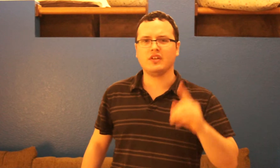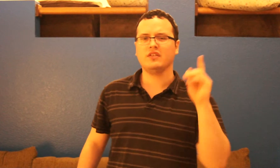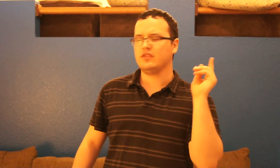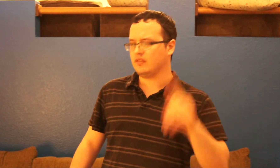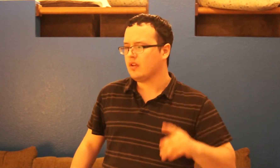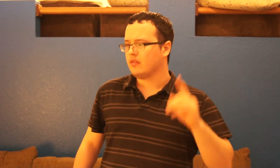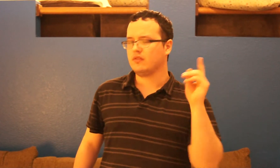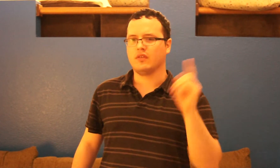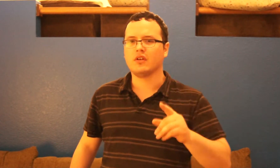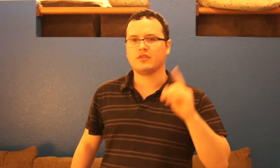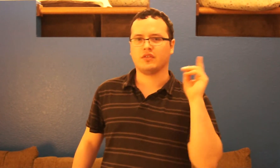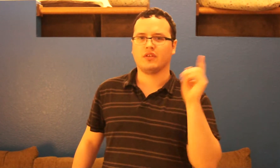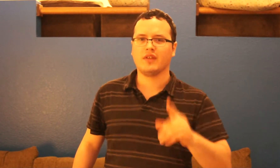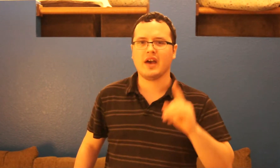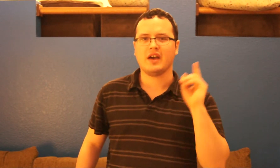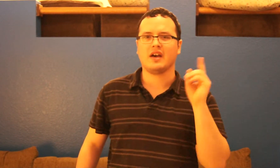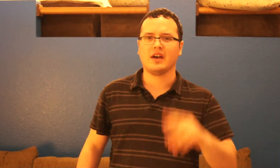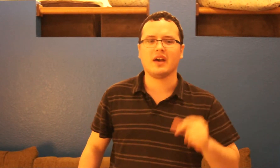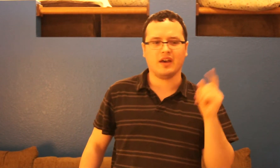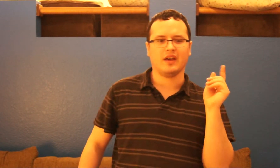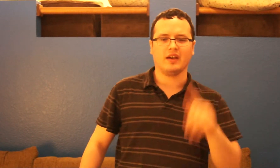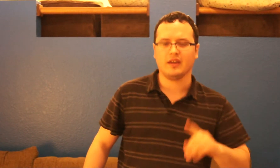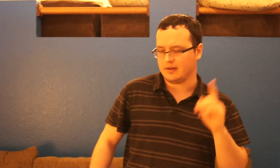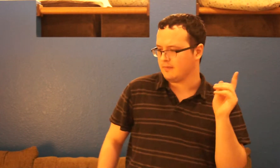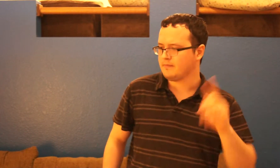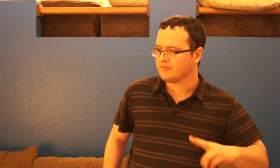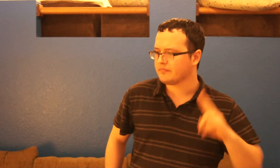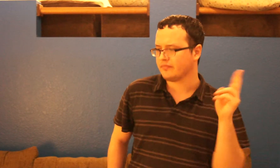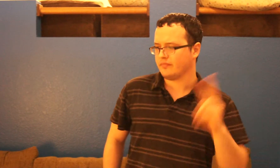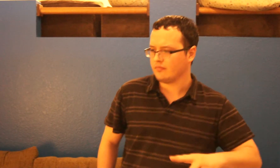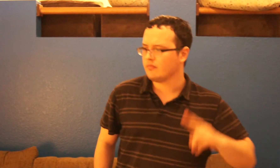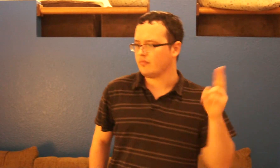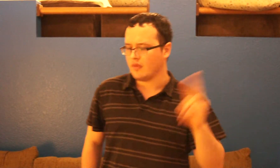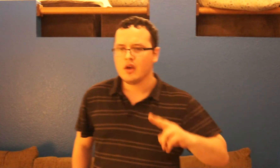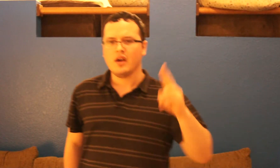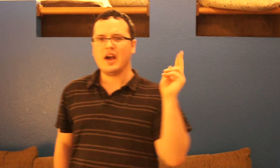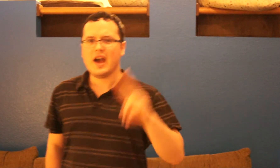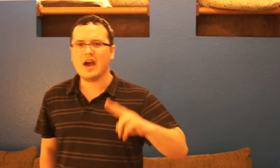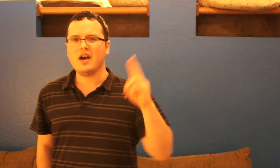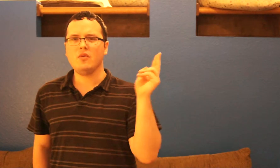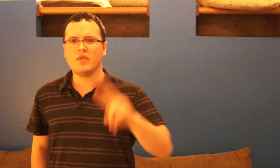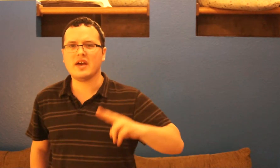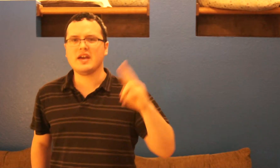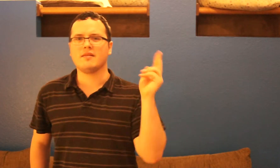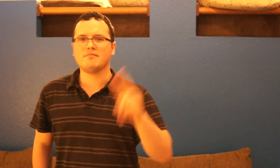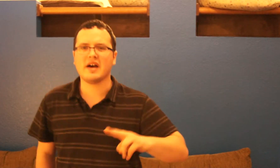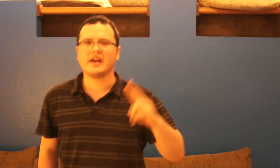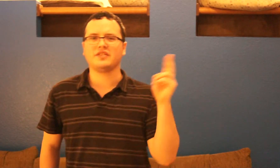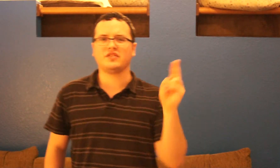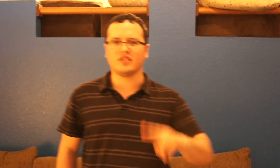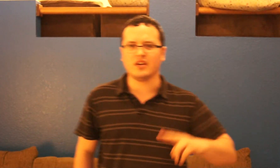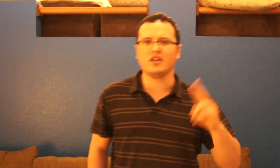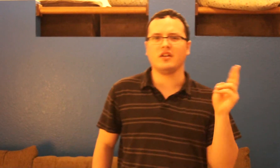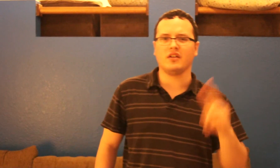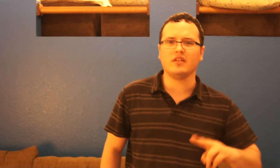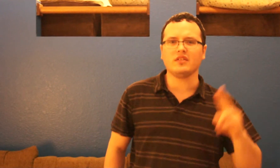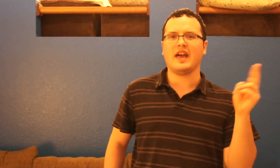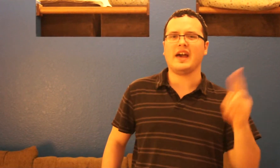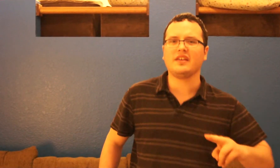Vibrations, you're so nice. I wear my